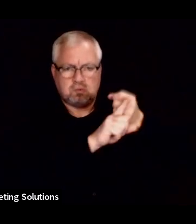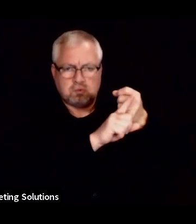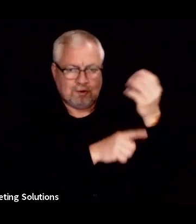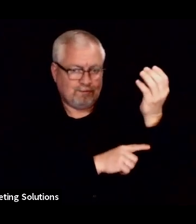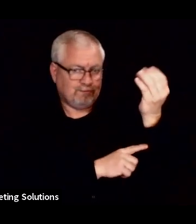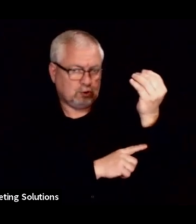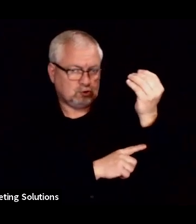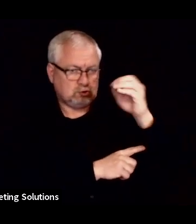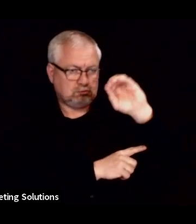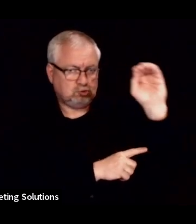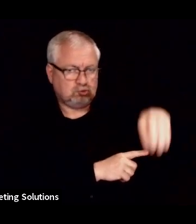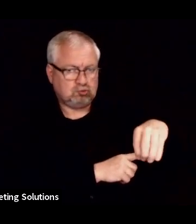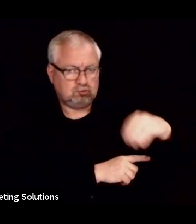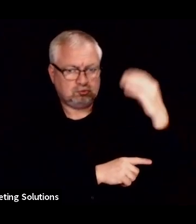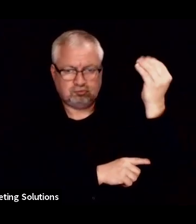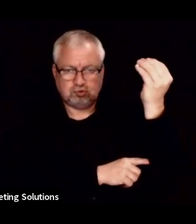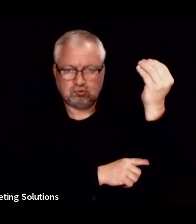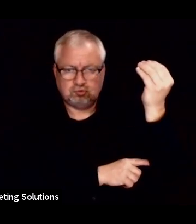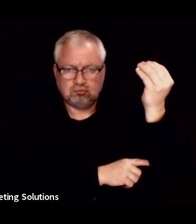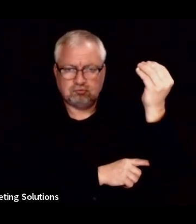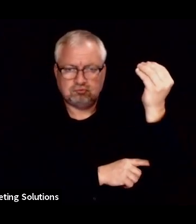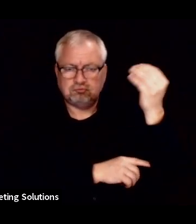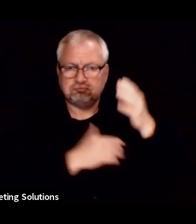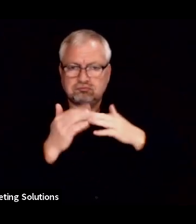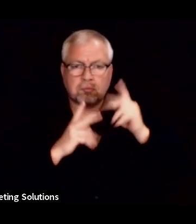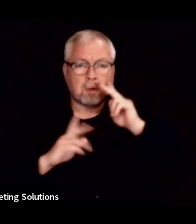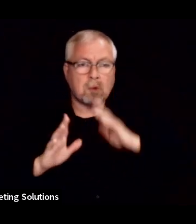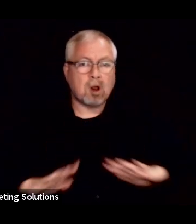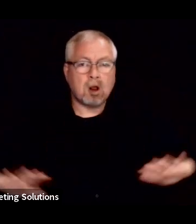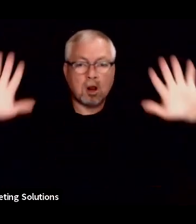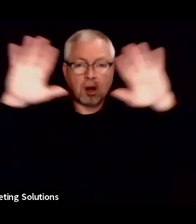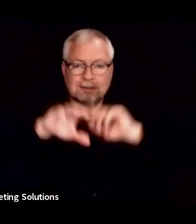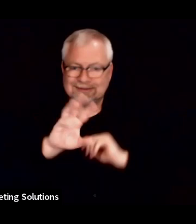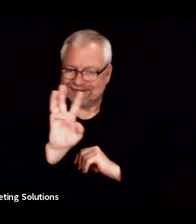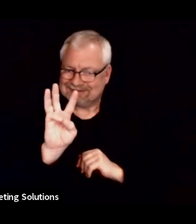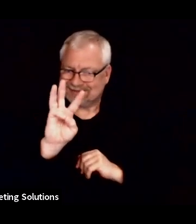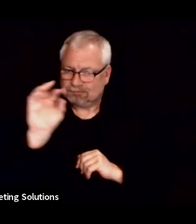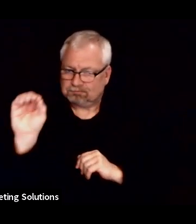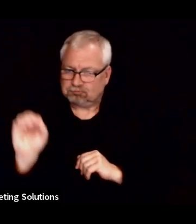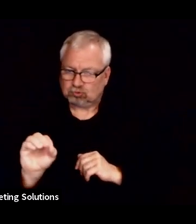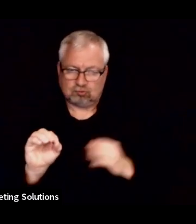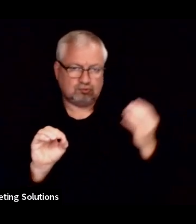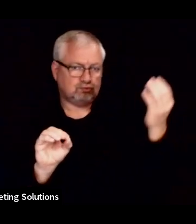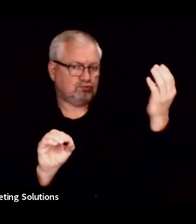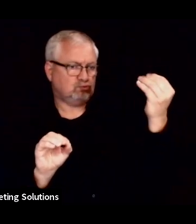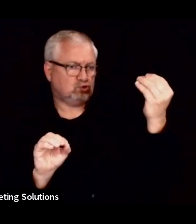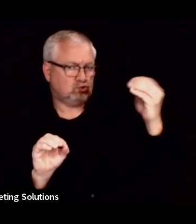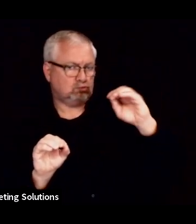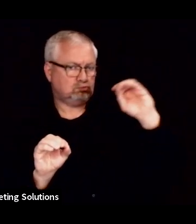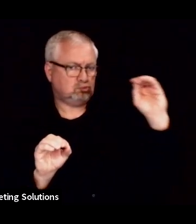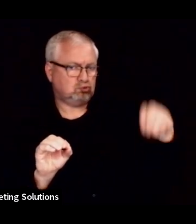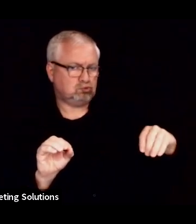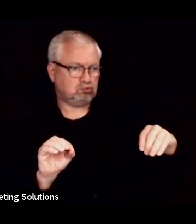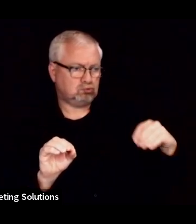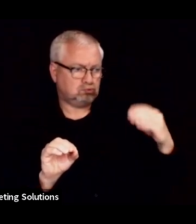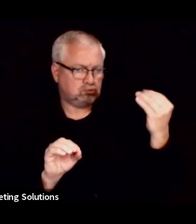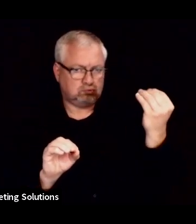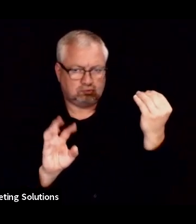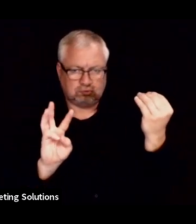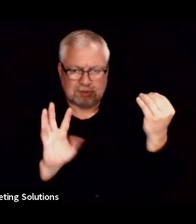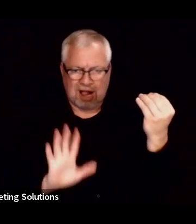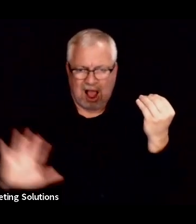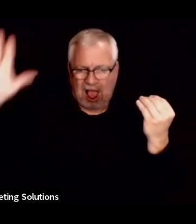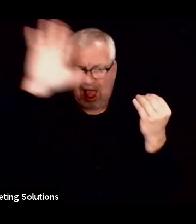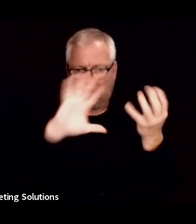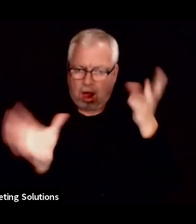total state COVID cases, so well over their representation in the population as a whole, more than twice. Today, as